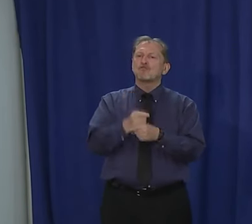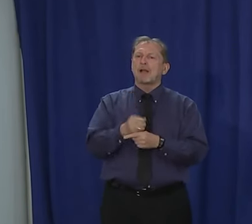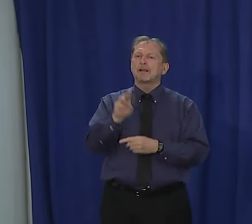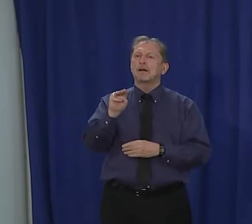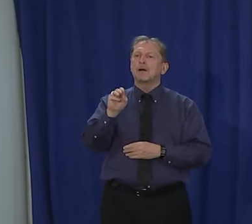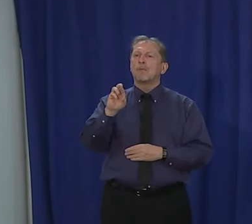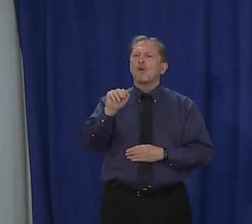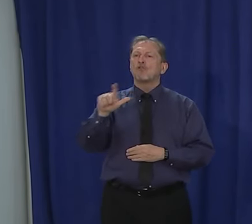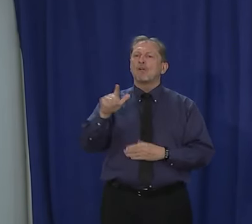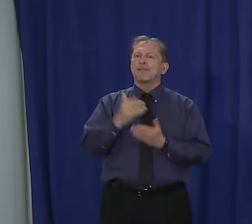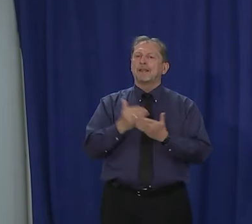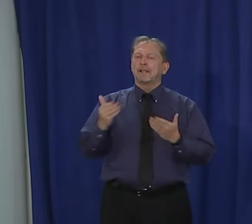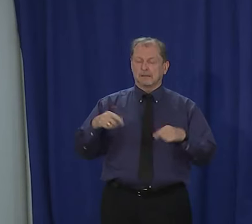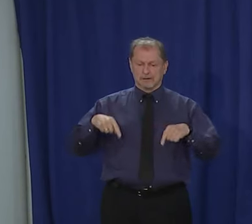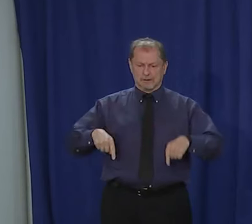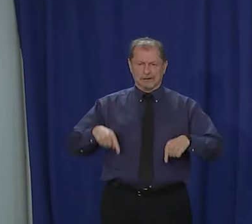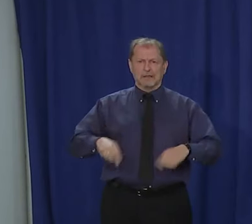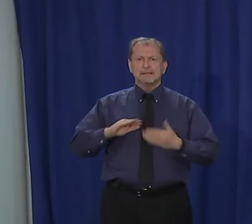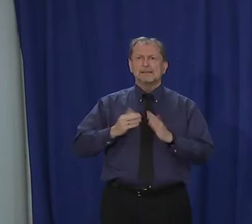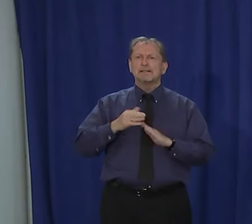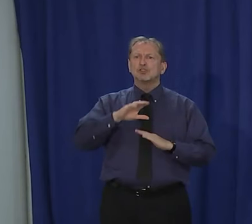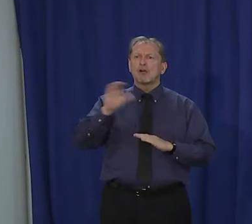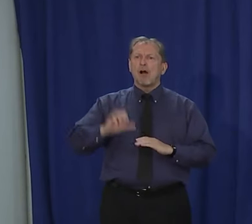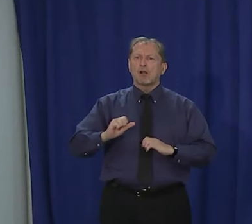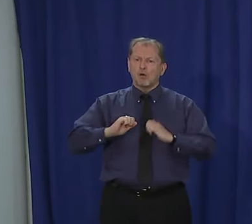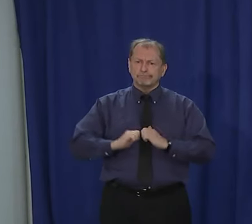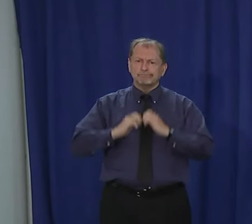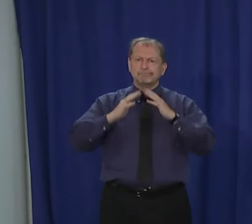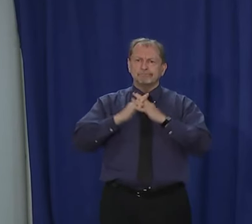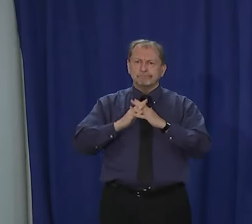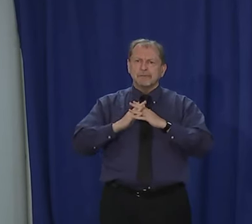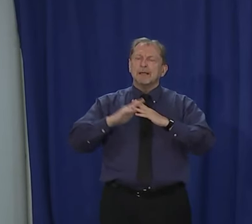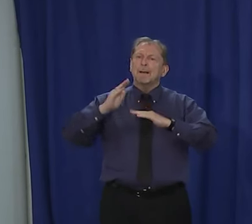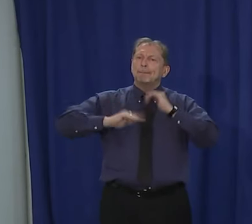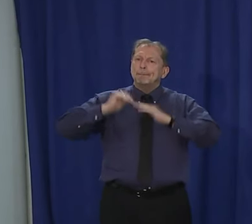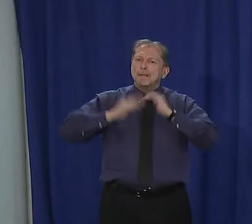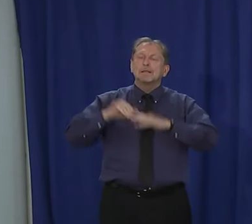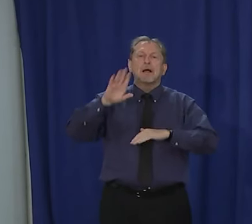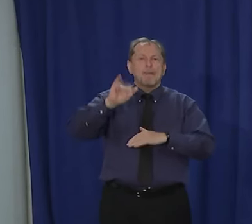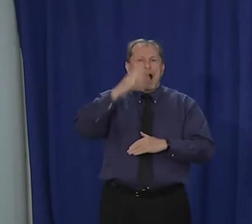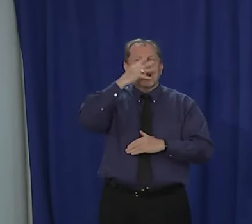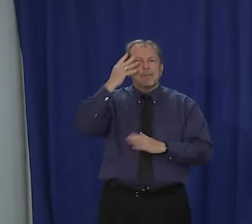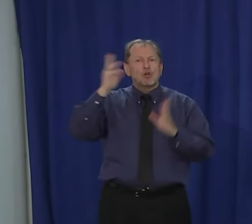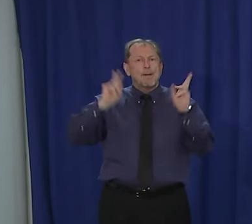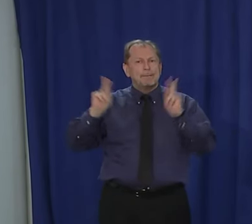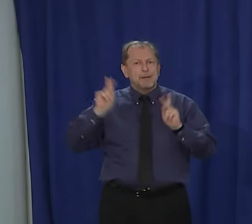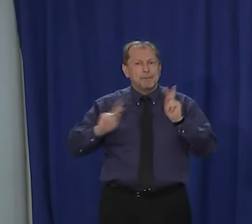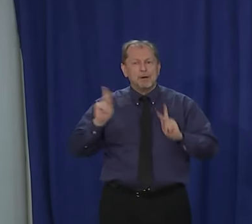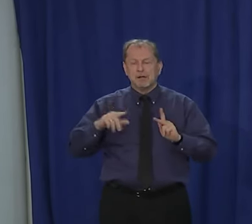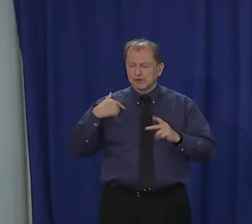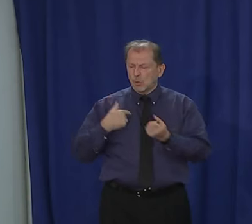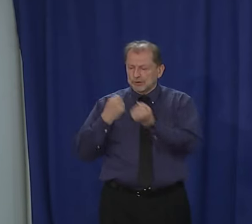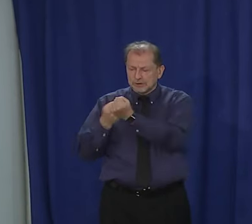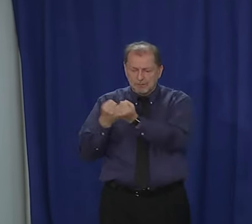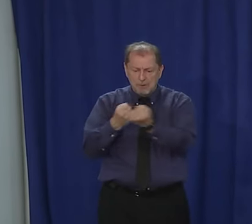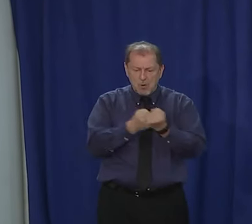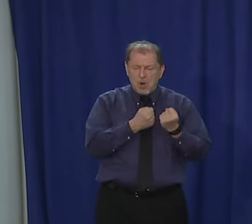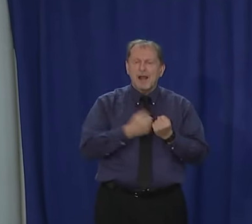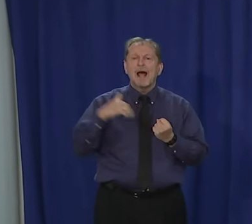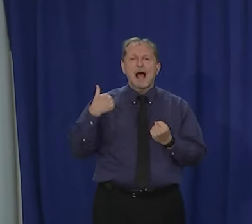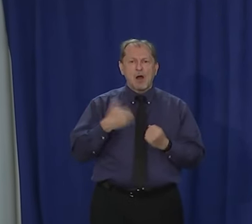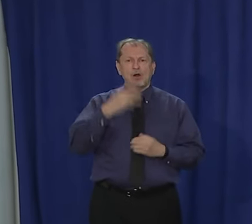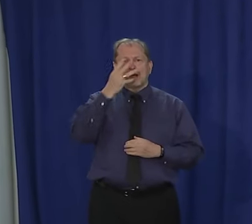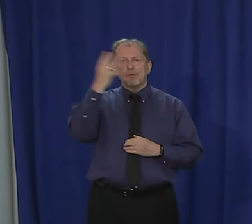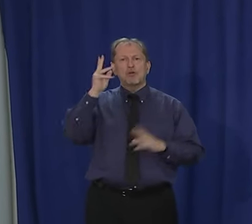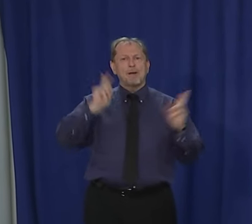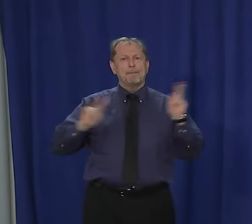immigrants, built by immigrants, enriched by immigrants, and we will always stand with our immigrant communities no matter